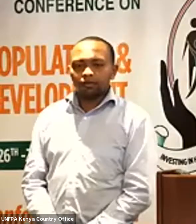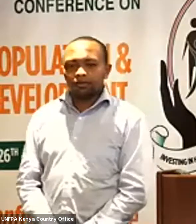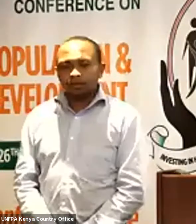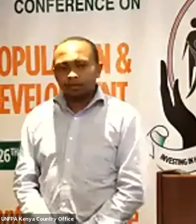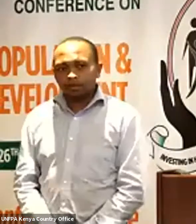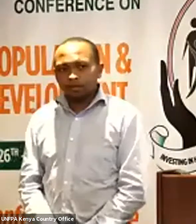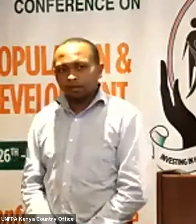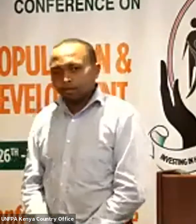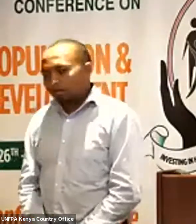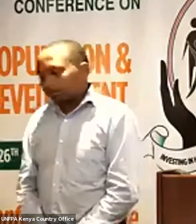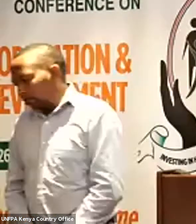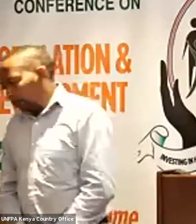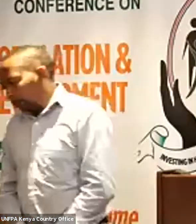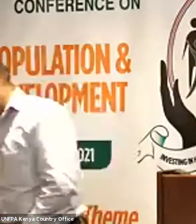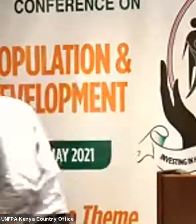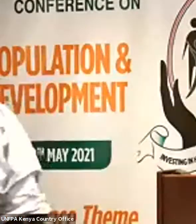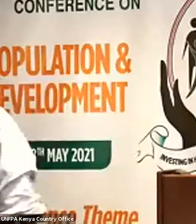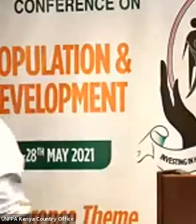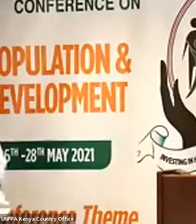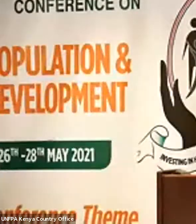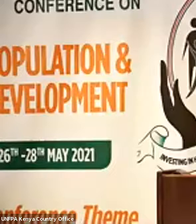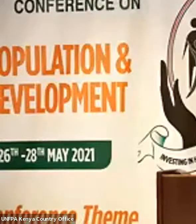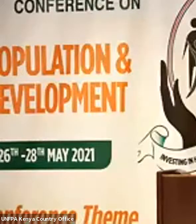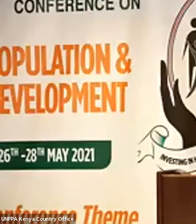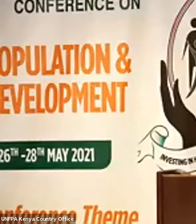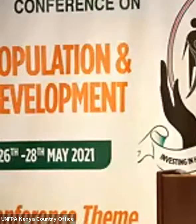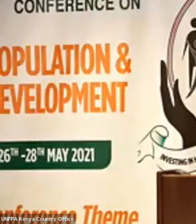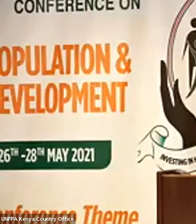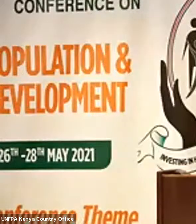You choose one of the 4 or remain in plenary.